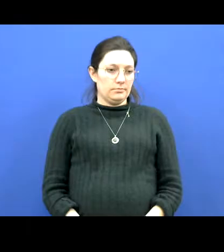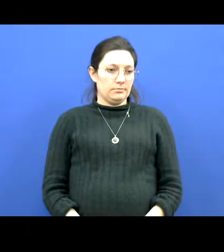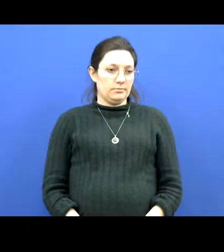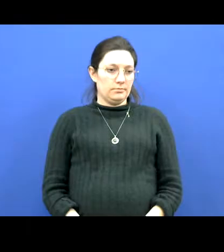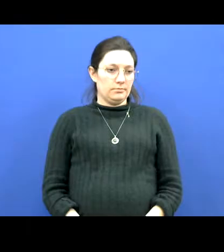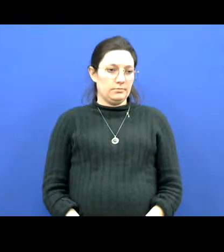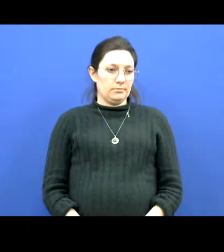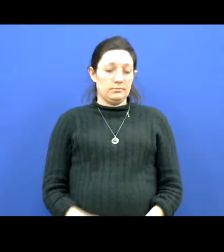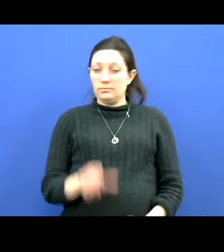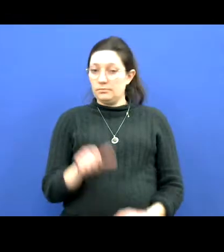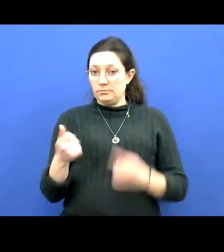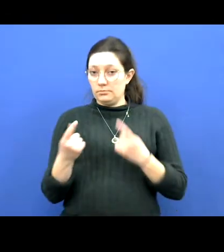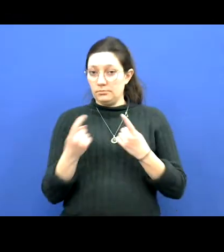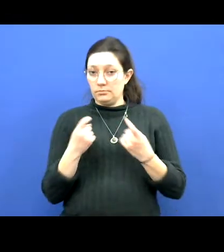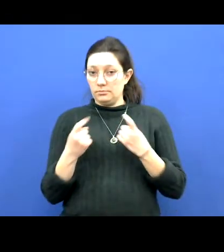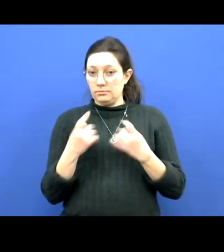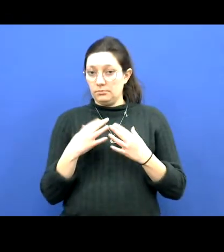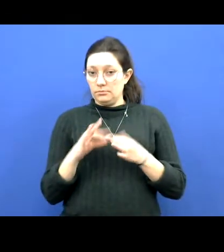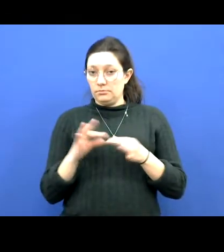any other questions, comments?